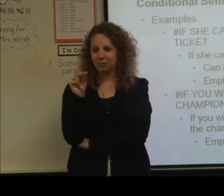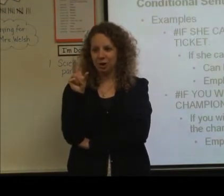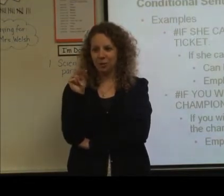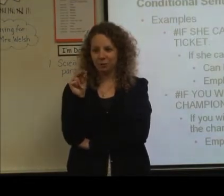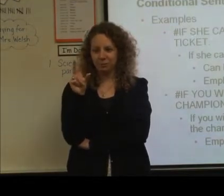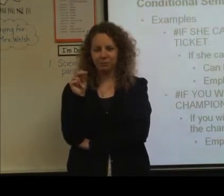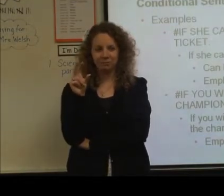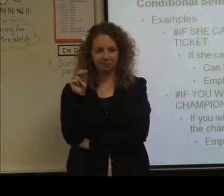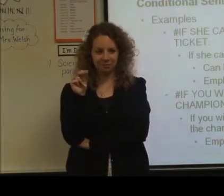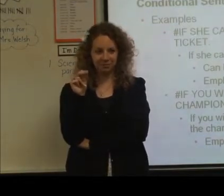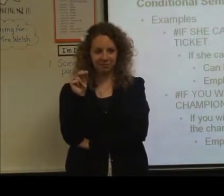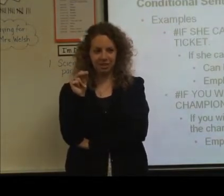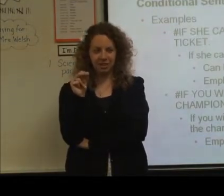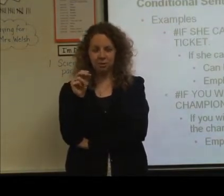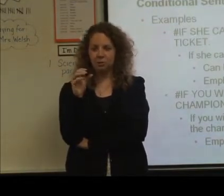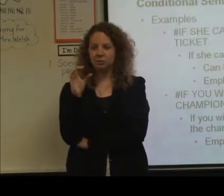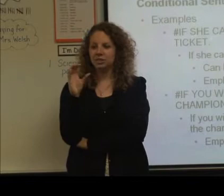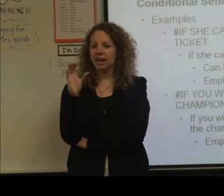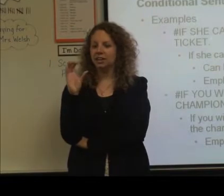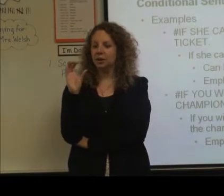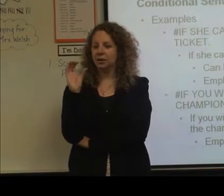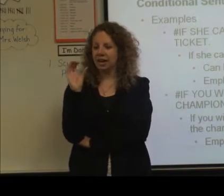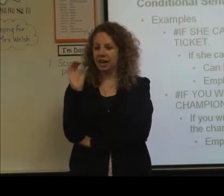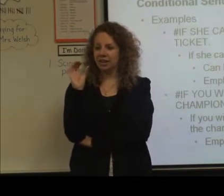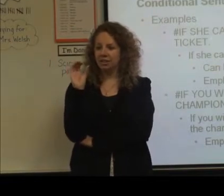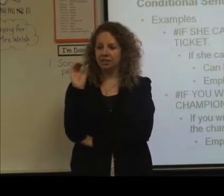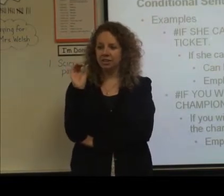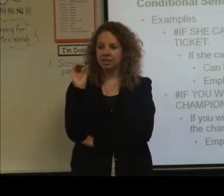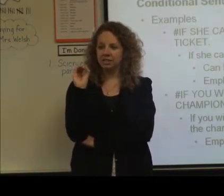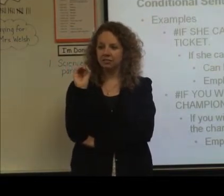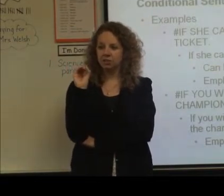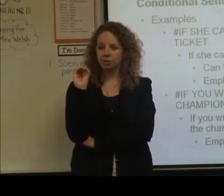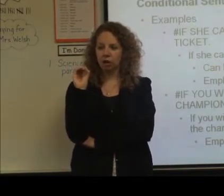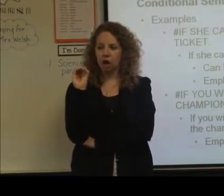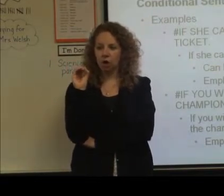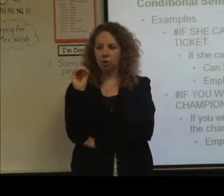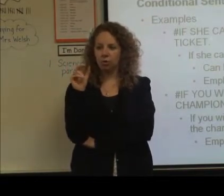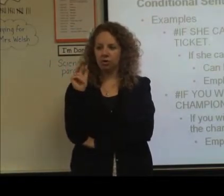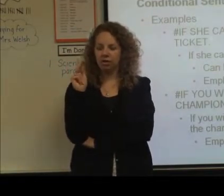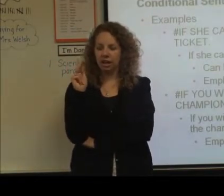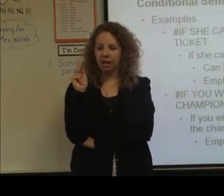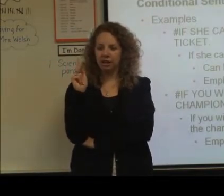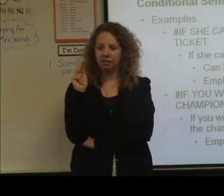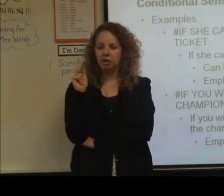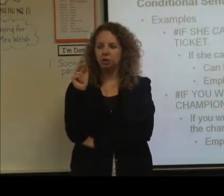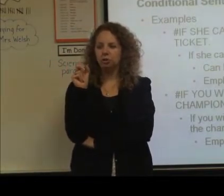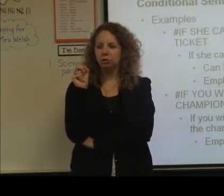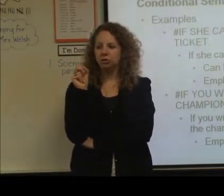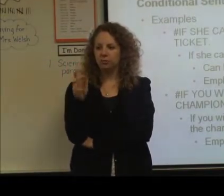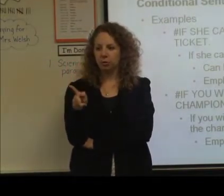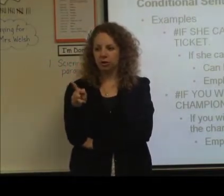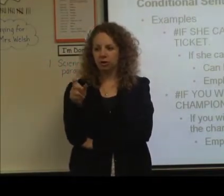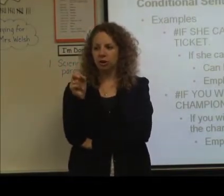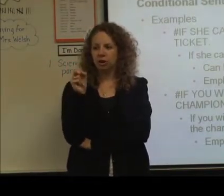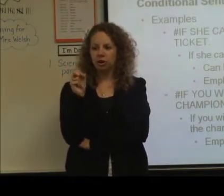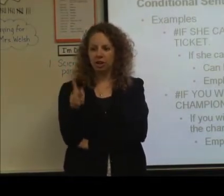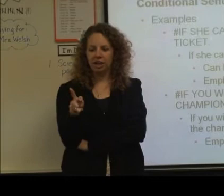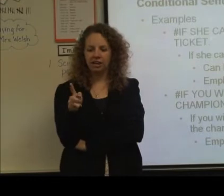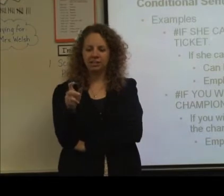no. When you sign okay, then instead of just going O-K, you do it forward. Oh, yeah. And it's